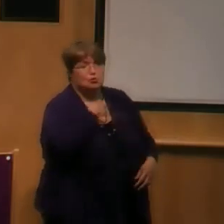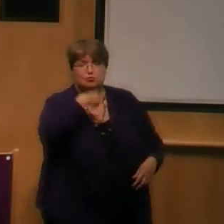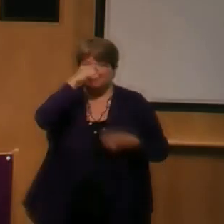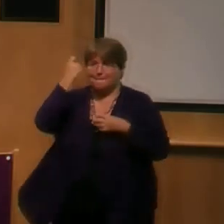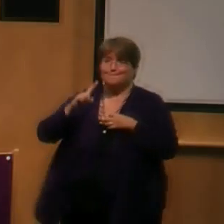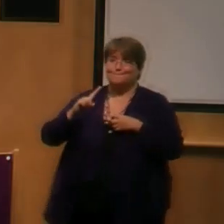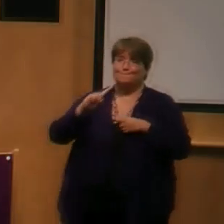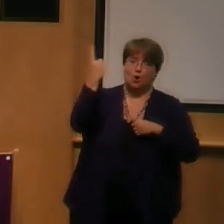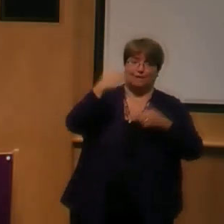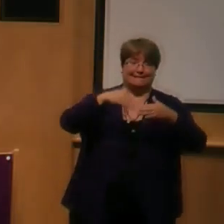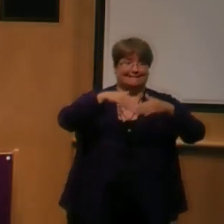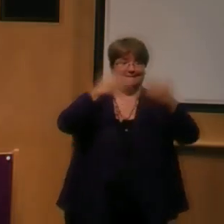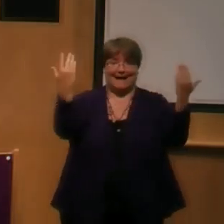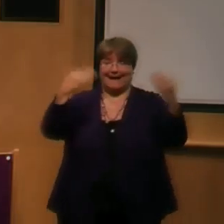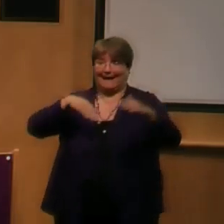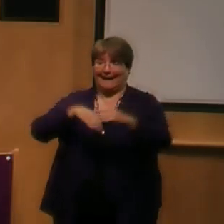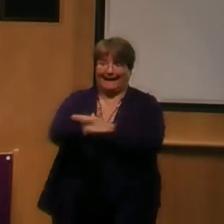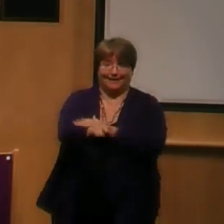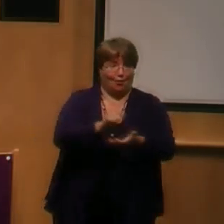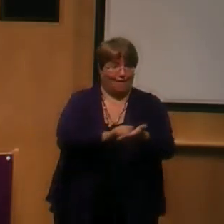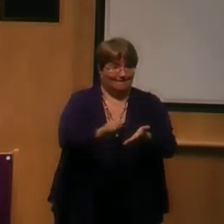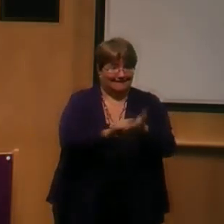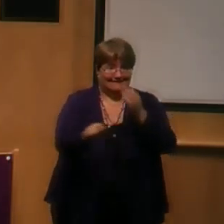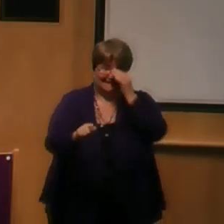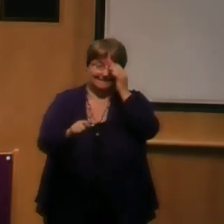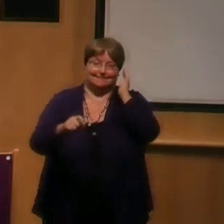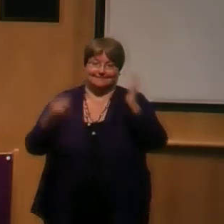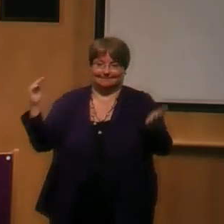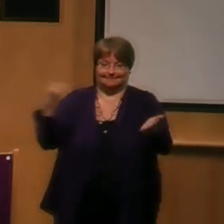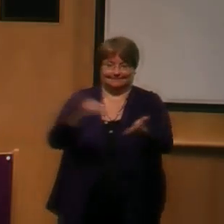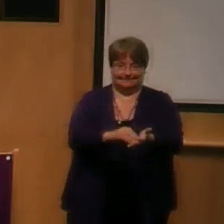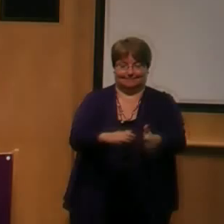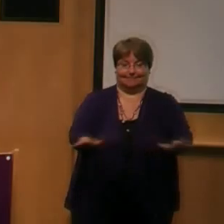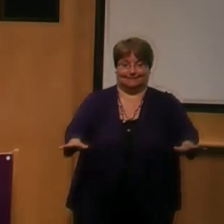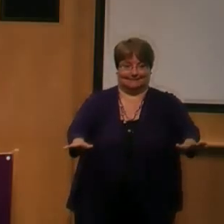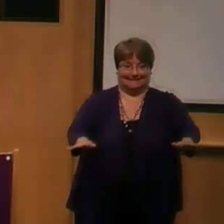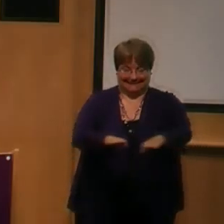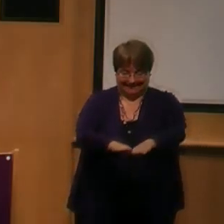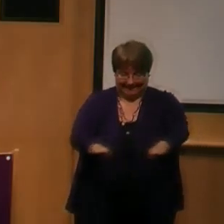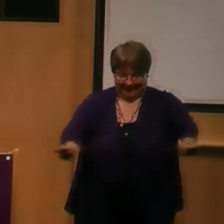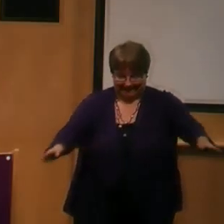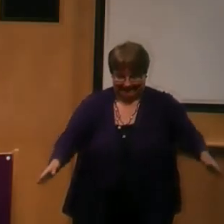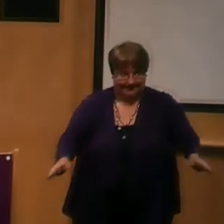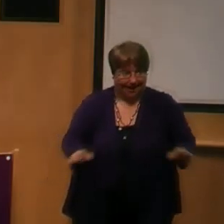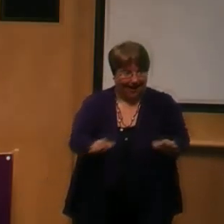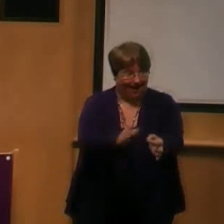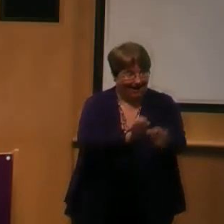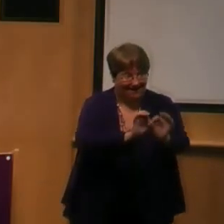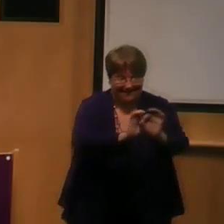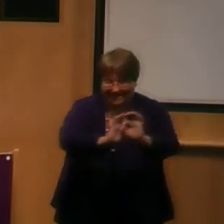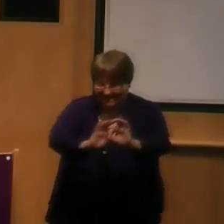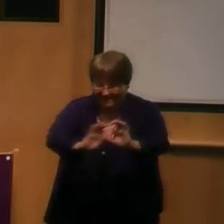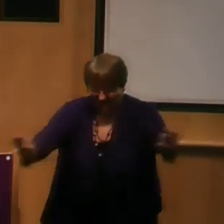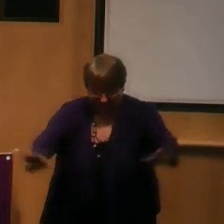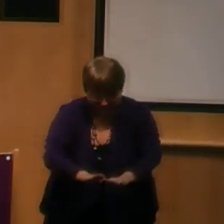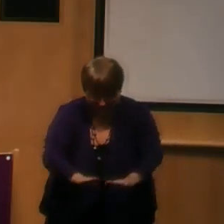from the project. I remember our very first day on the project. We went to the office and we had a desk.